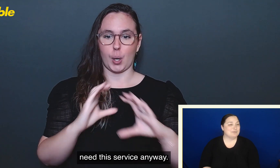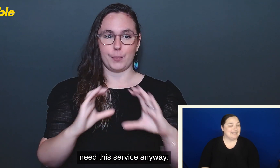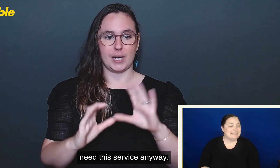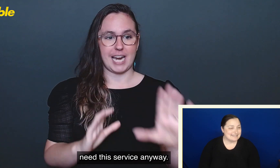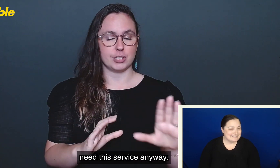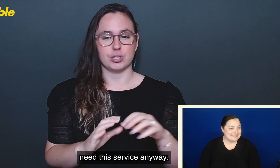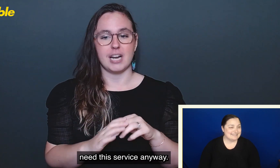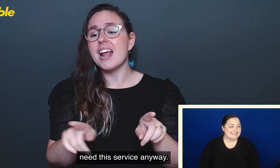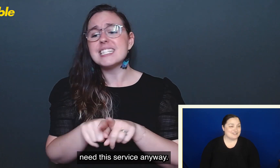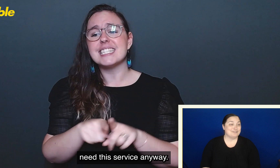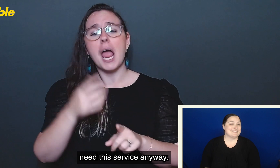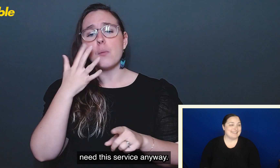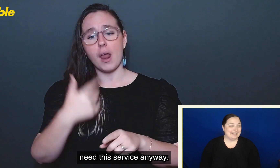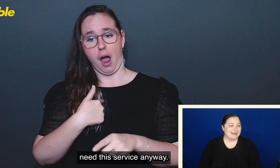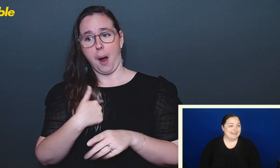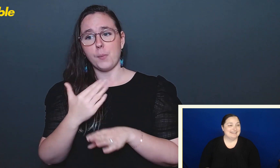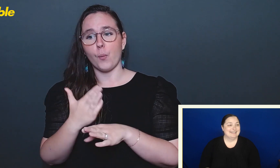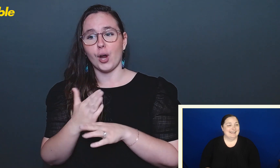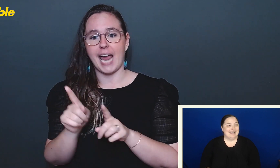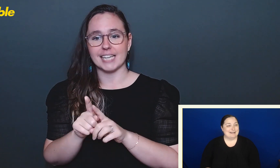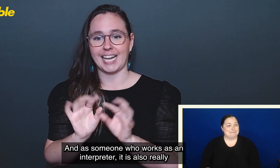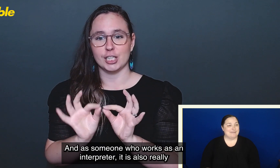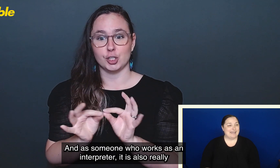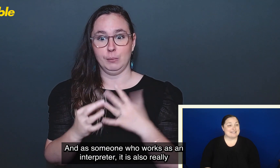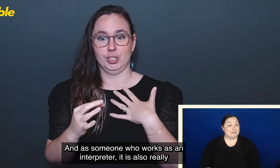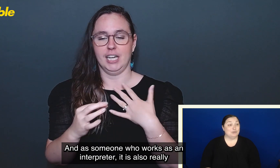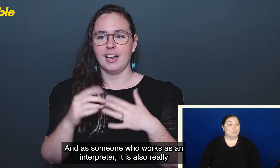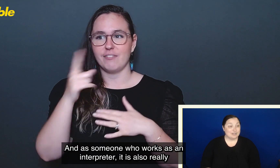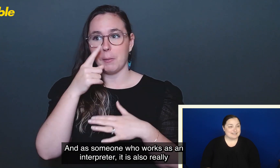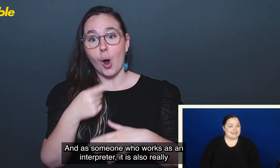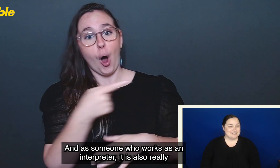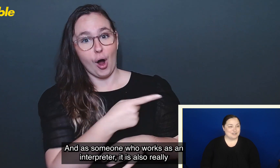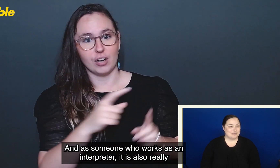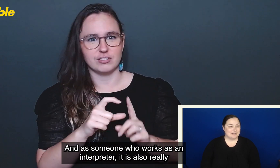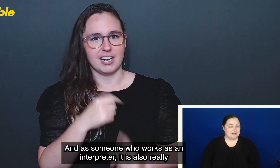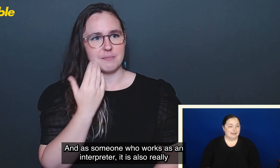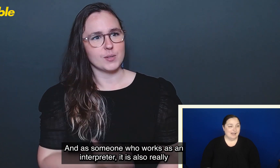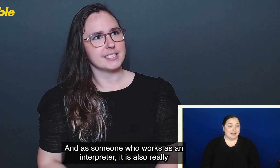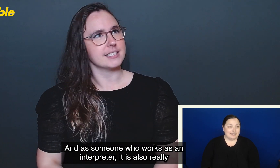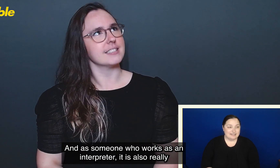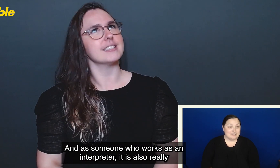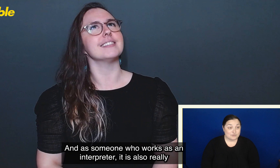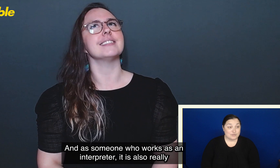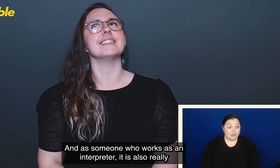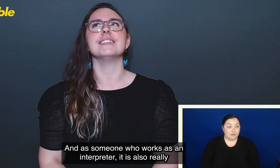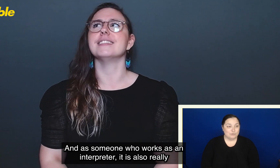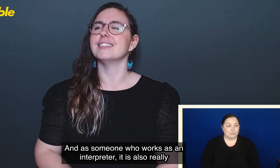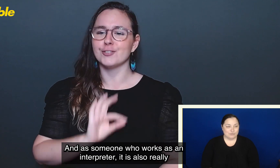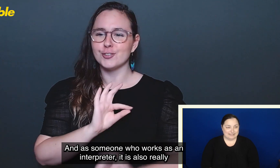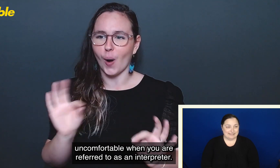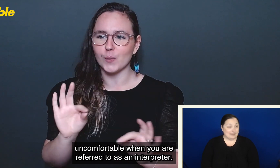we wouldn't need this service anyway. And as someone who works as an interpreter, it is